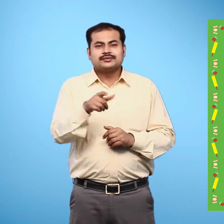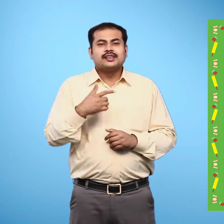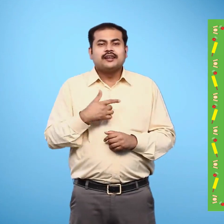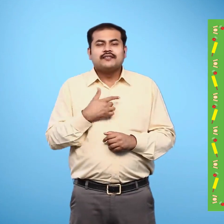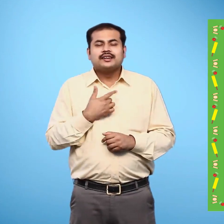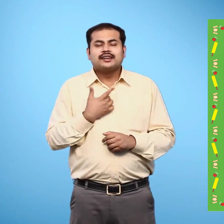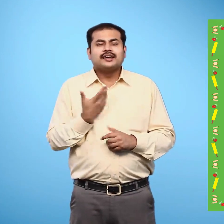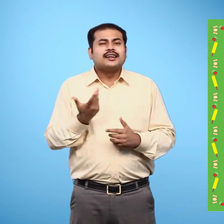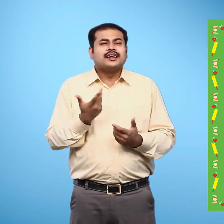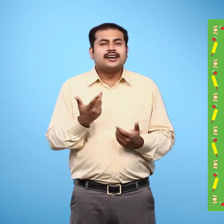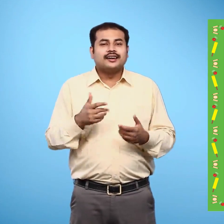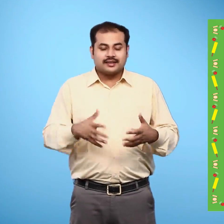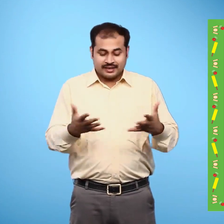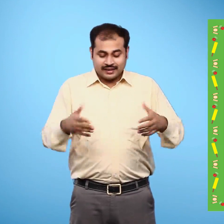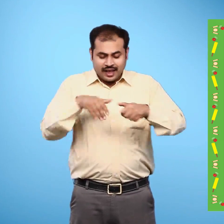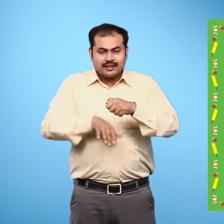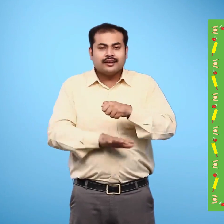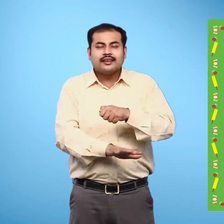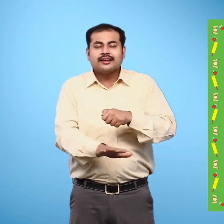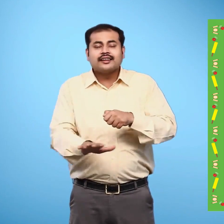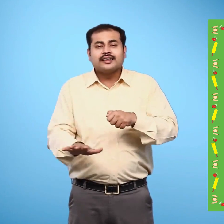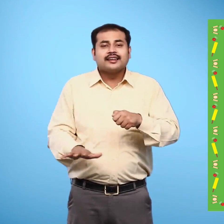Touch it with your hands and tell.